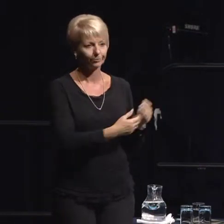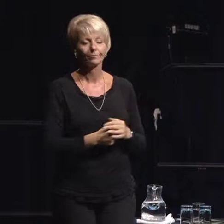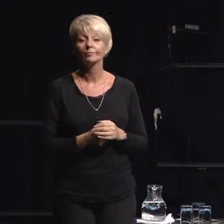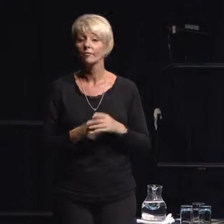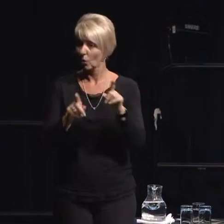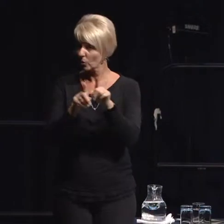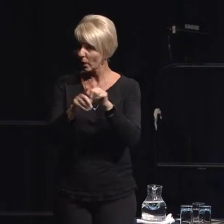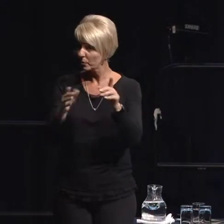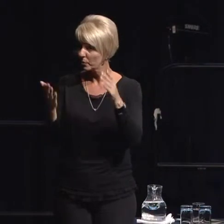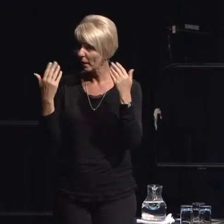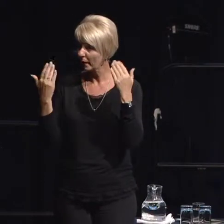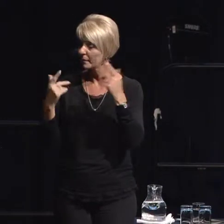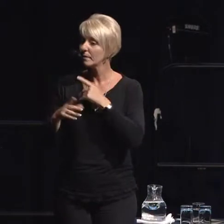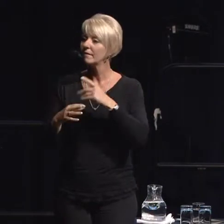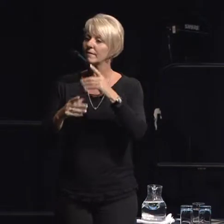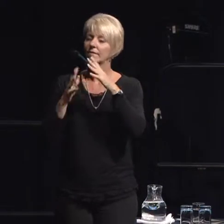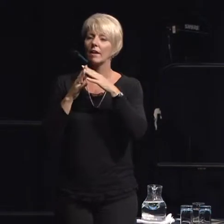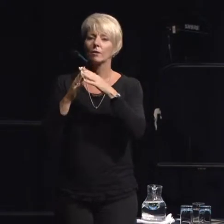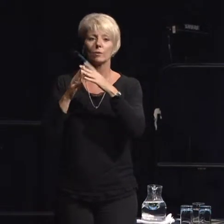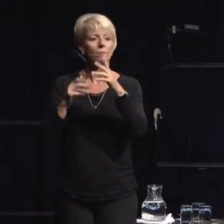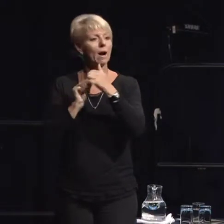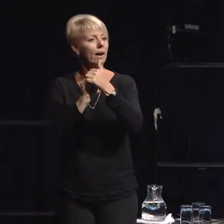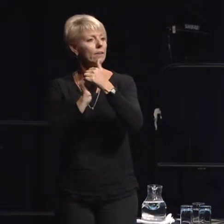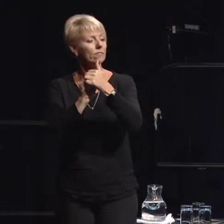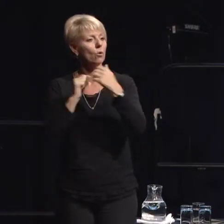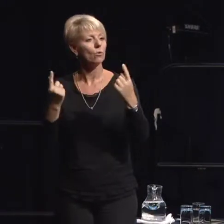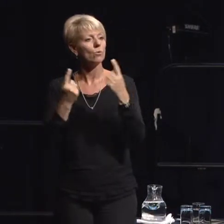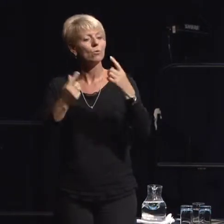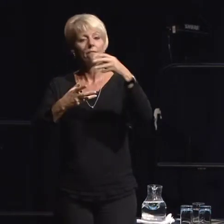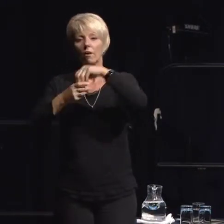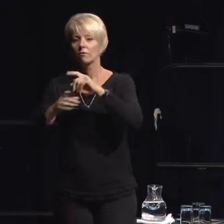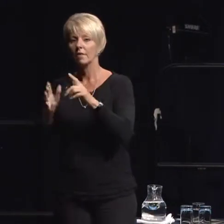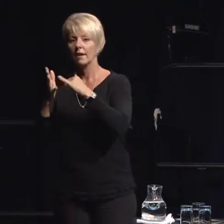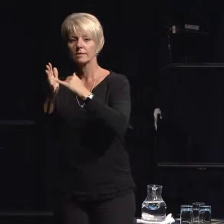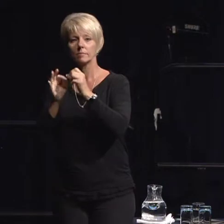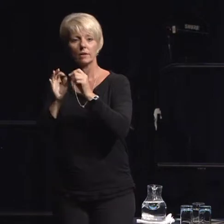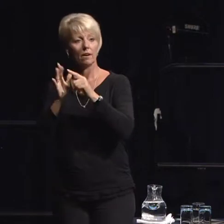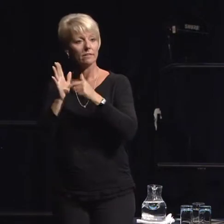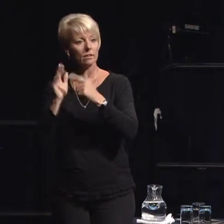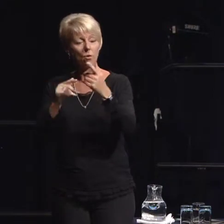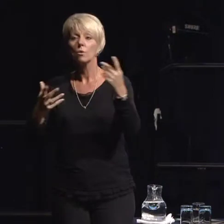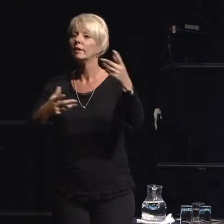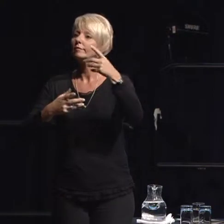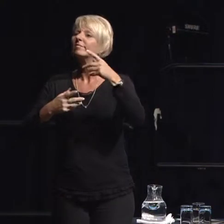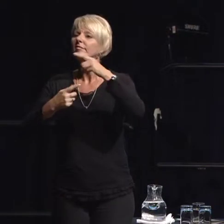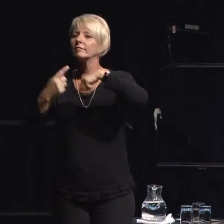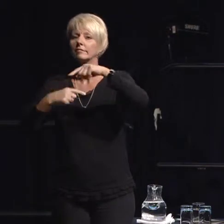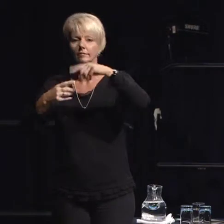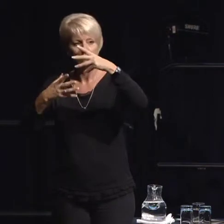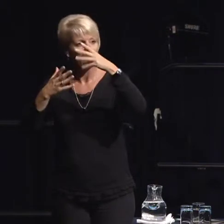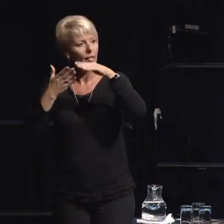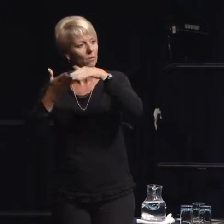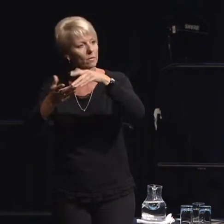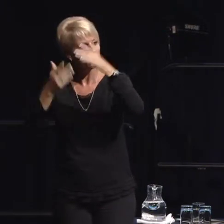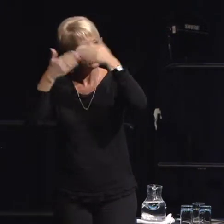We also welcome our valued industry partners, as well as the many South Bank Institute staff who are contributing to tonight's ceremony. And of